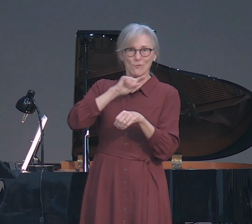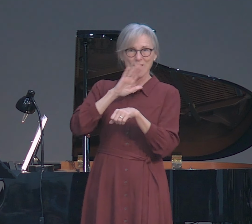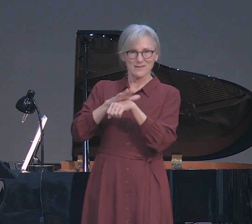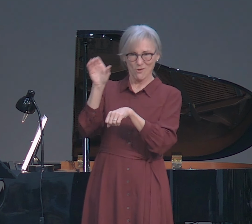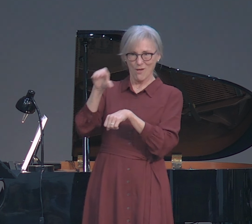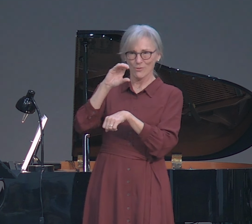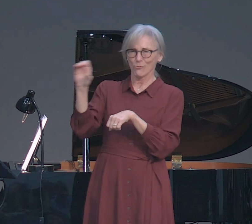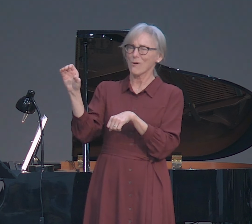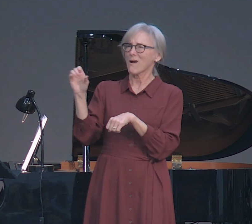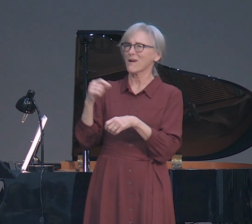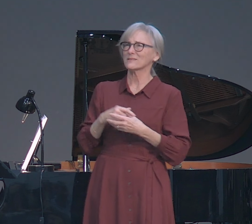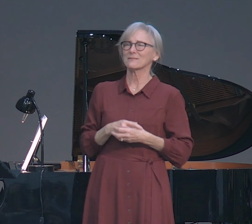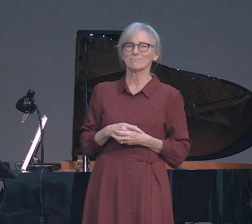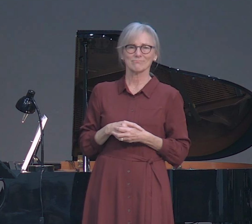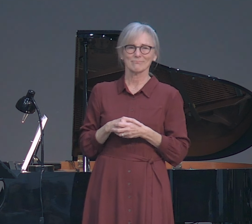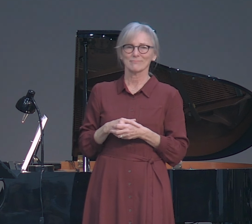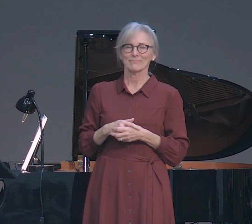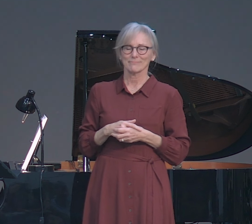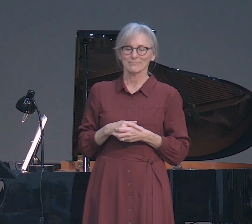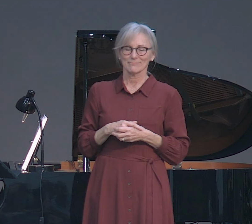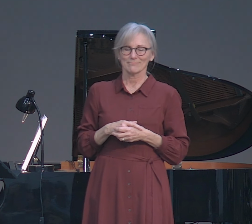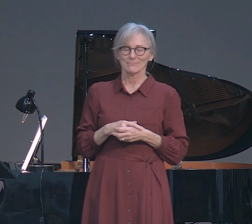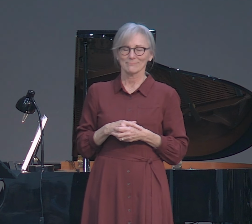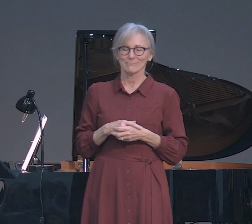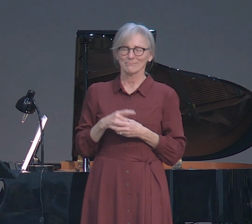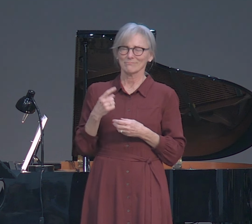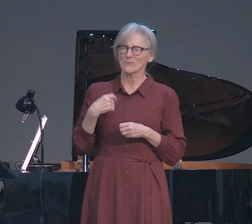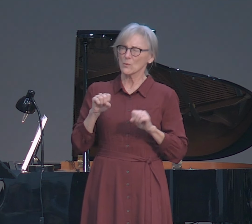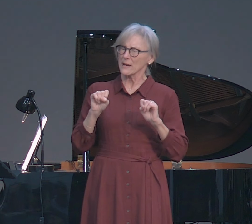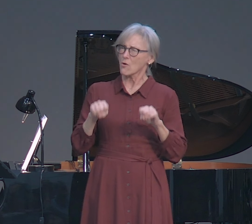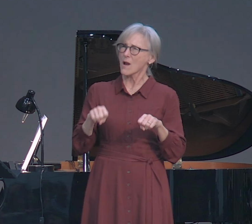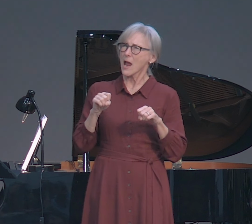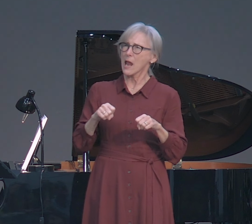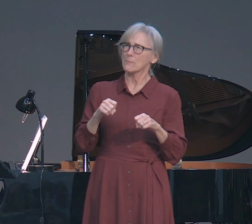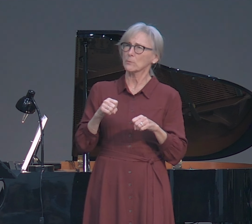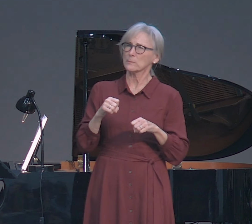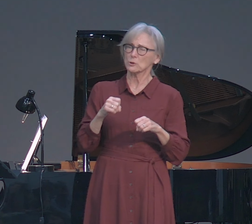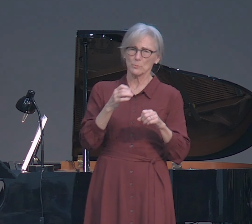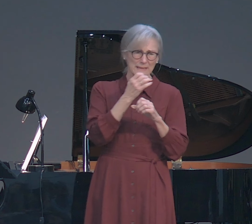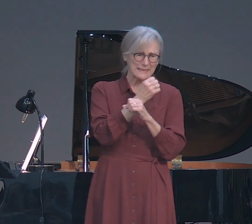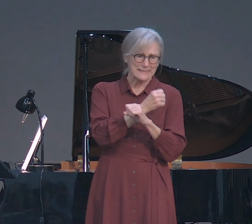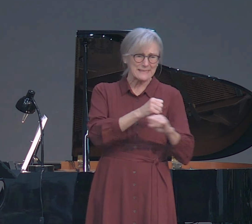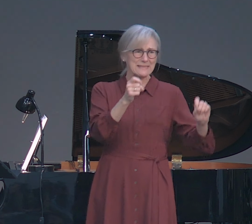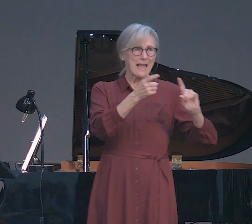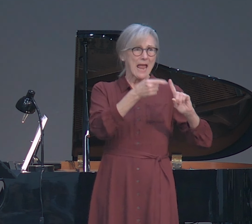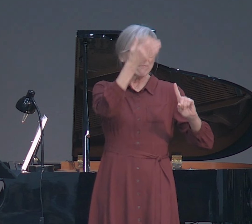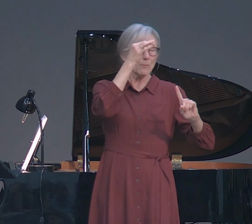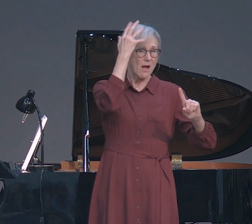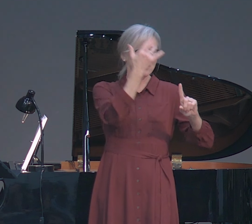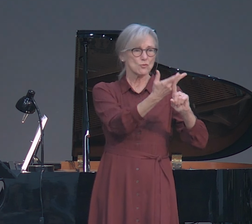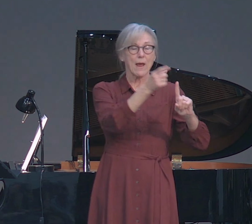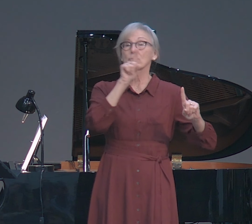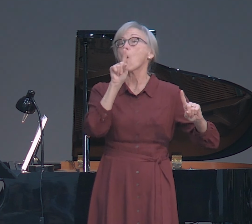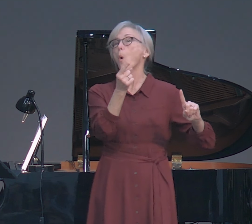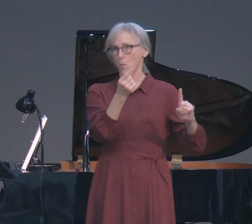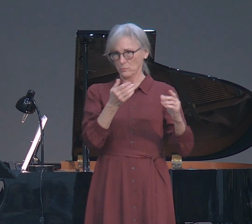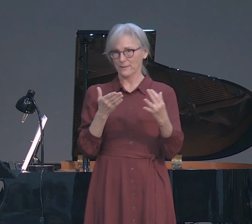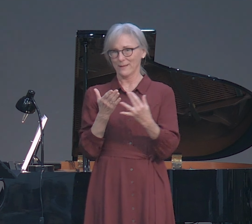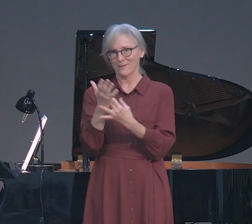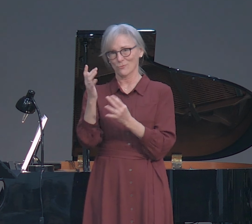can only be and will only be able to be rescued from God's wrath by Jesus'